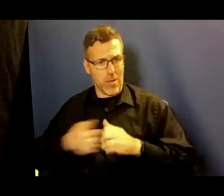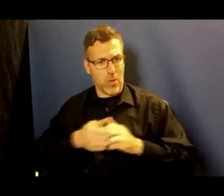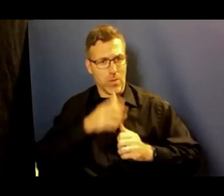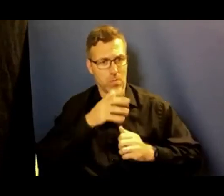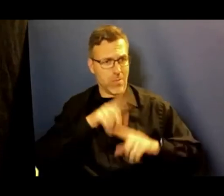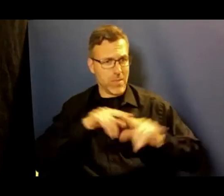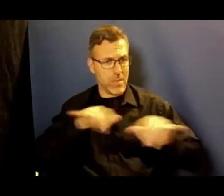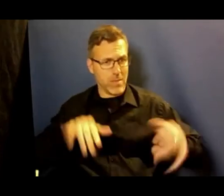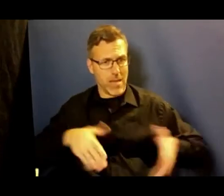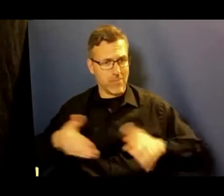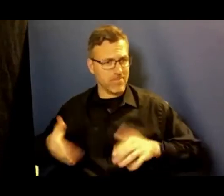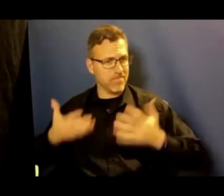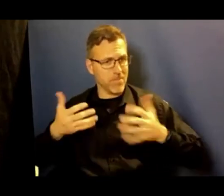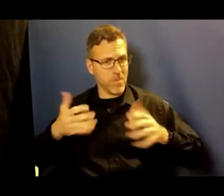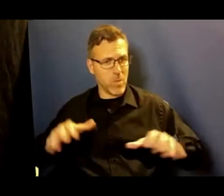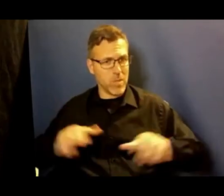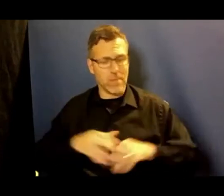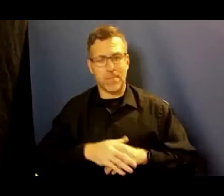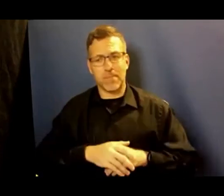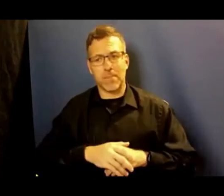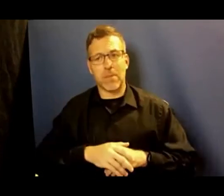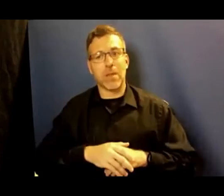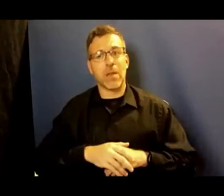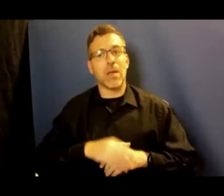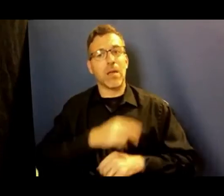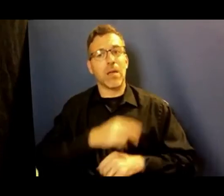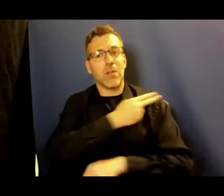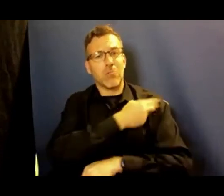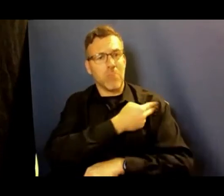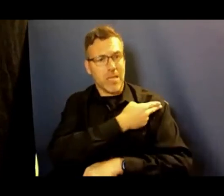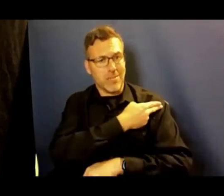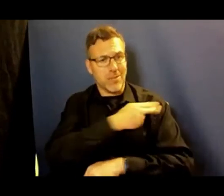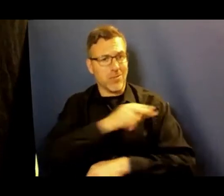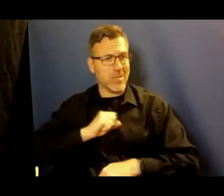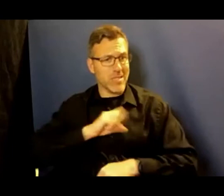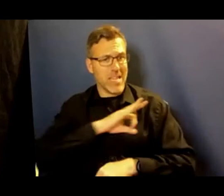The staff in the hospital are heartbroken.